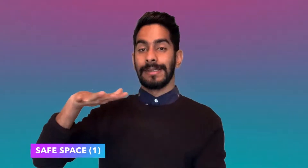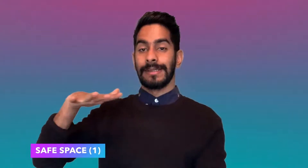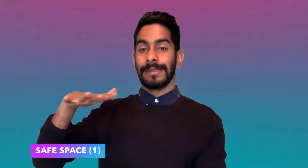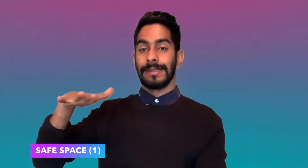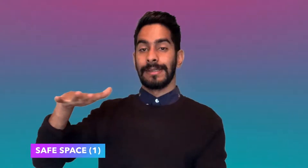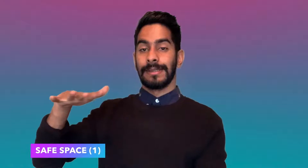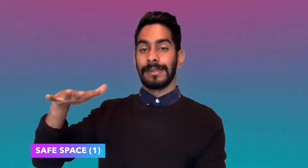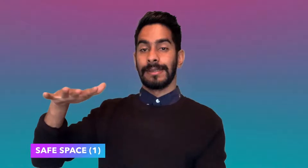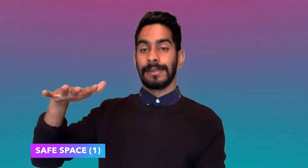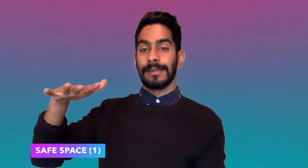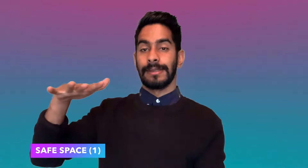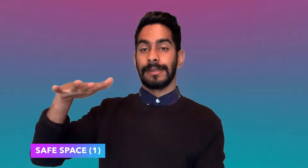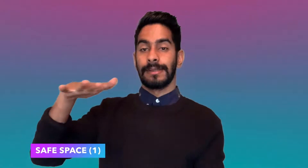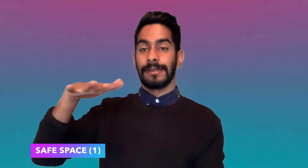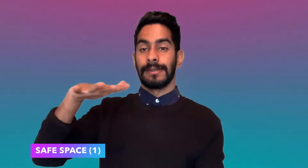space.